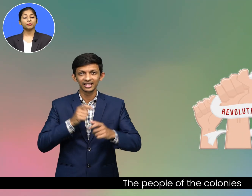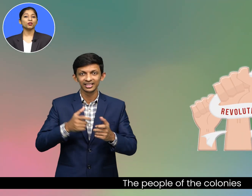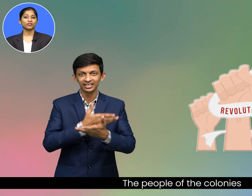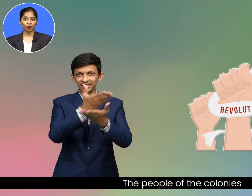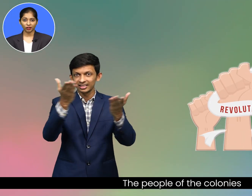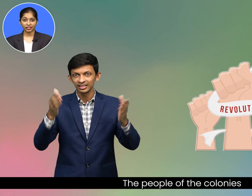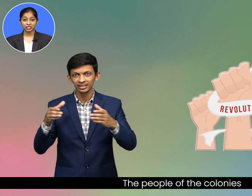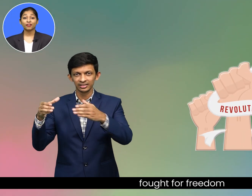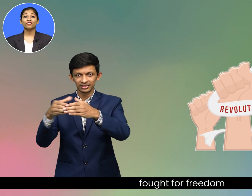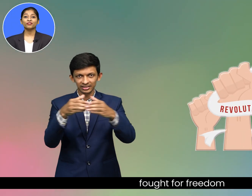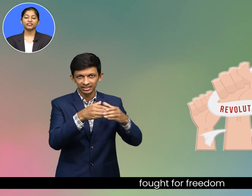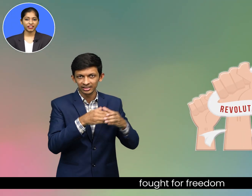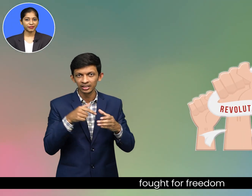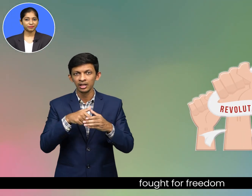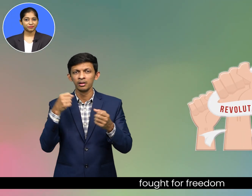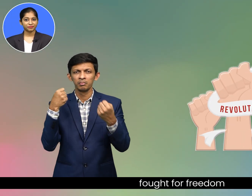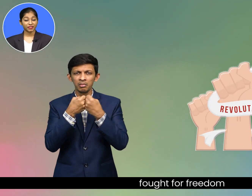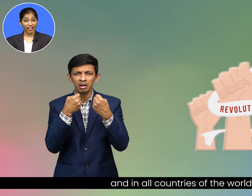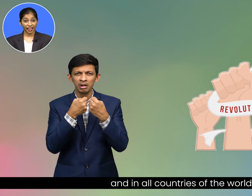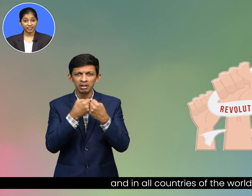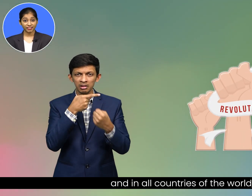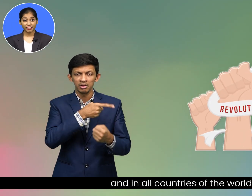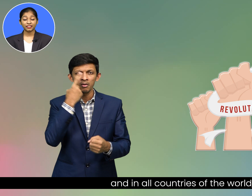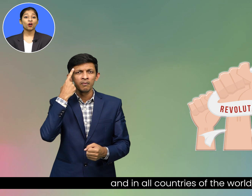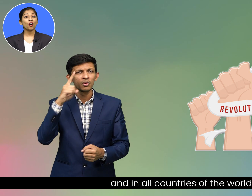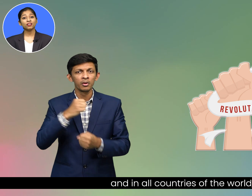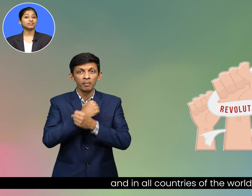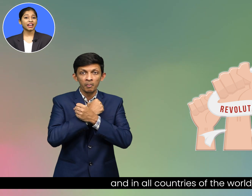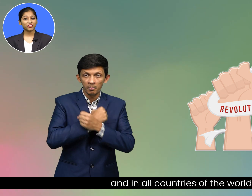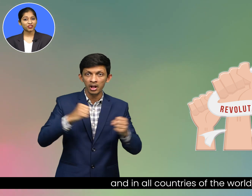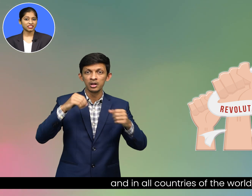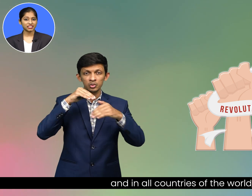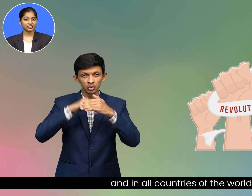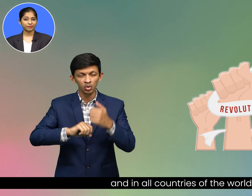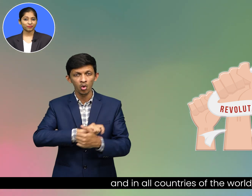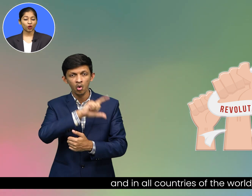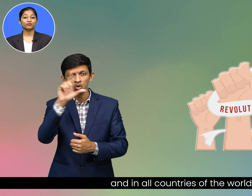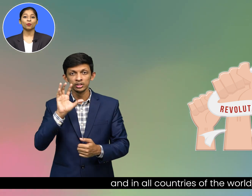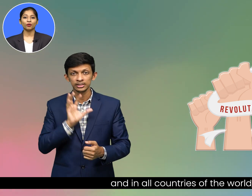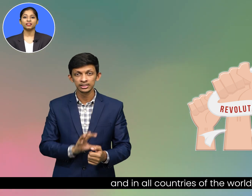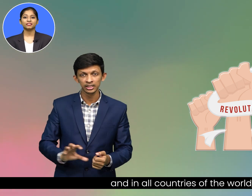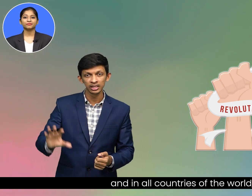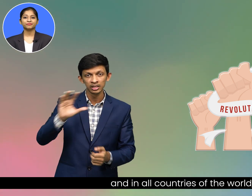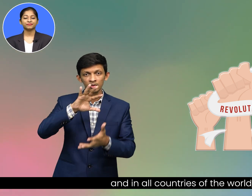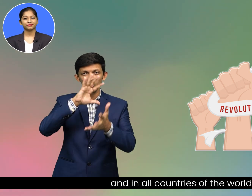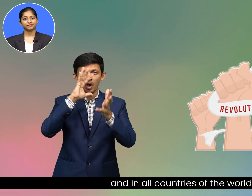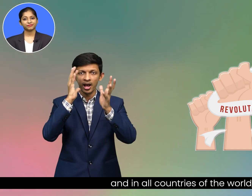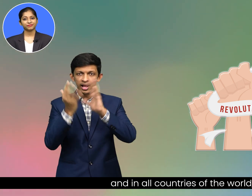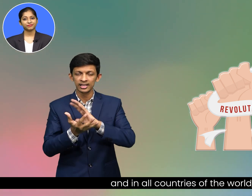The people of the colonies fought for freedom, and in all countries of the world,